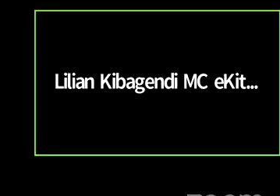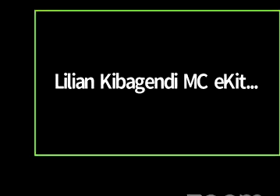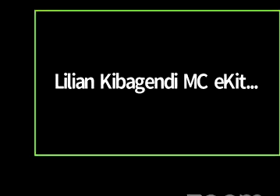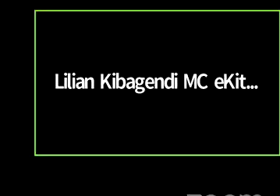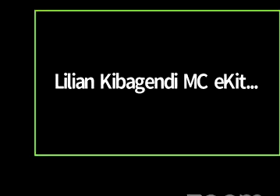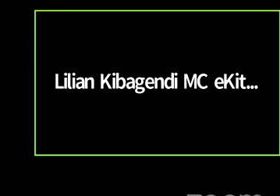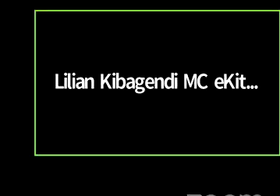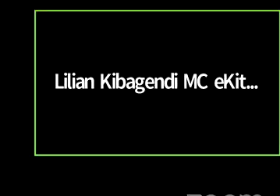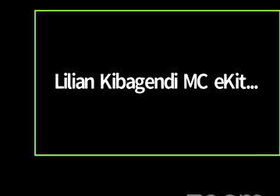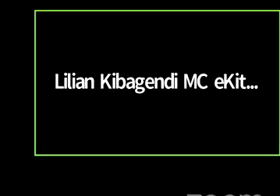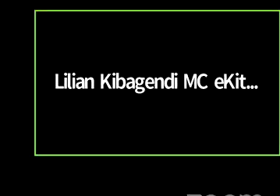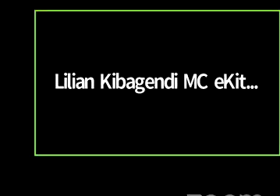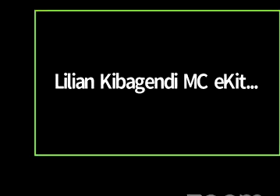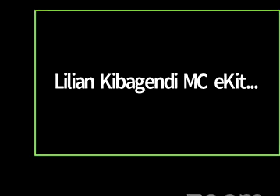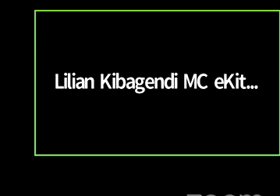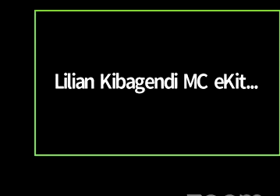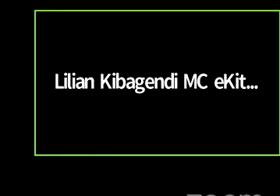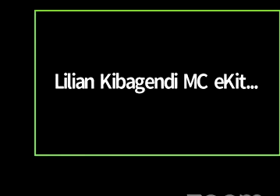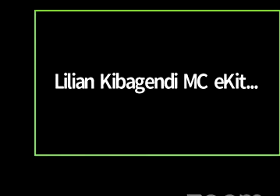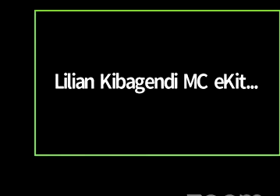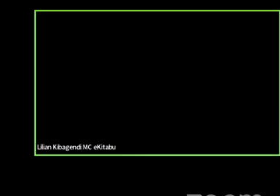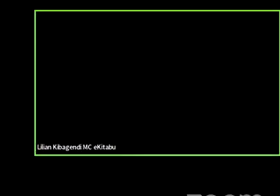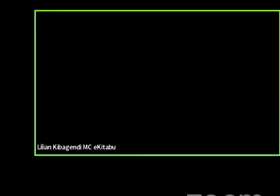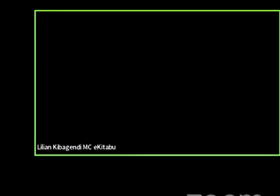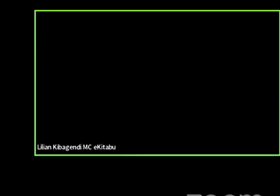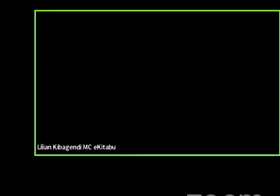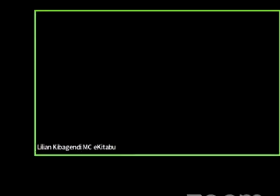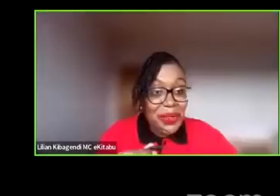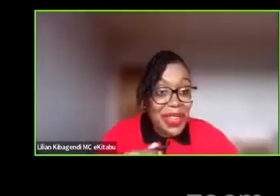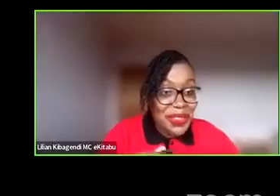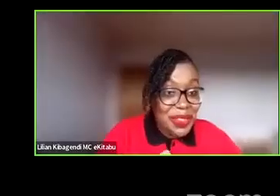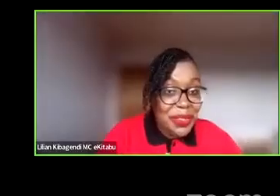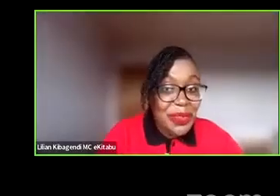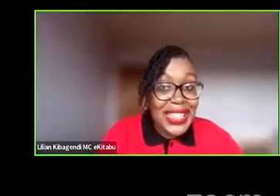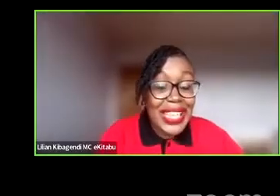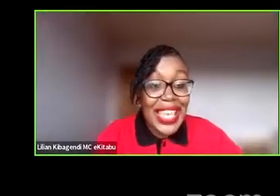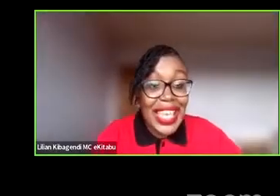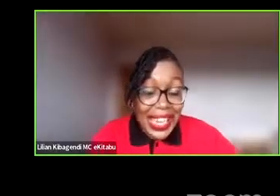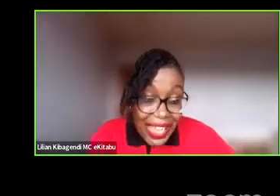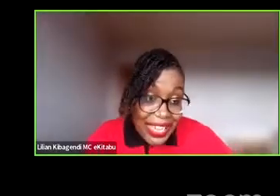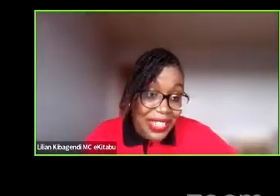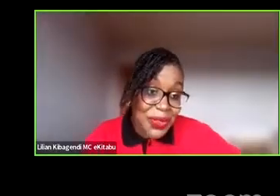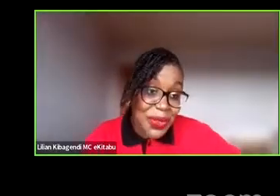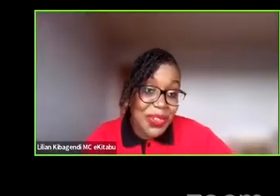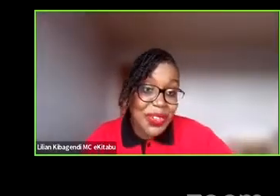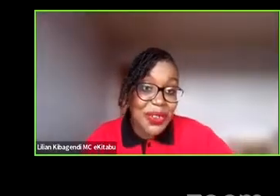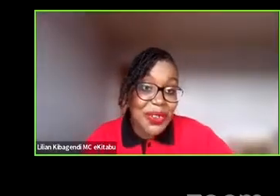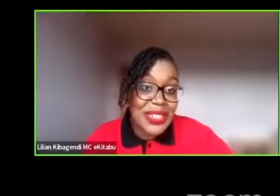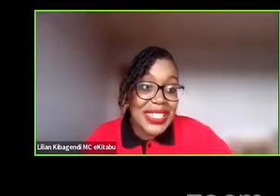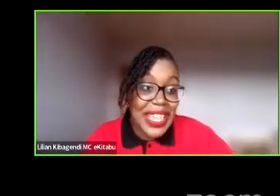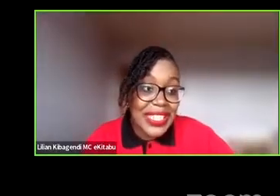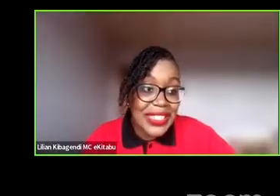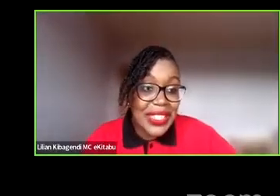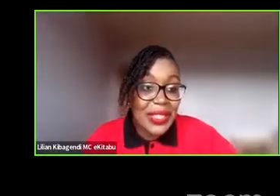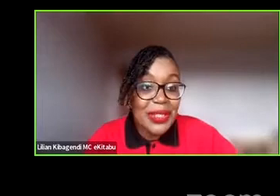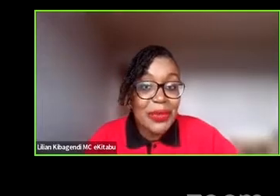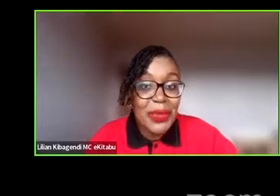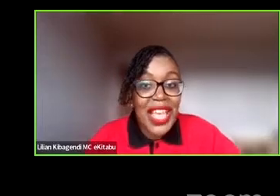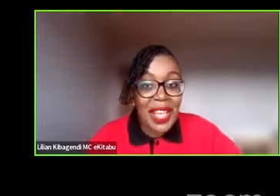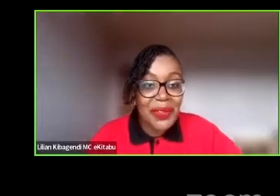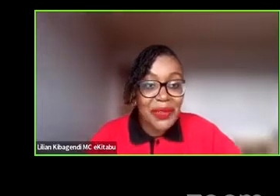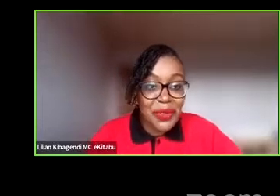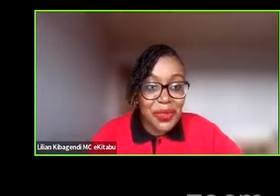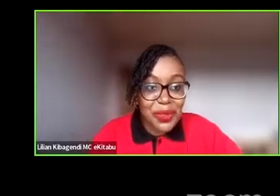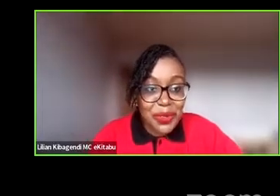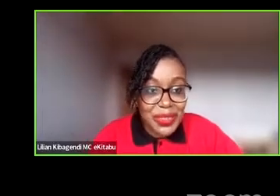Thank you, and welcome back to our session. Thanking us of DEC 2021, and we are proud and